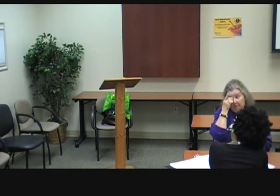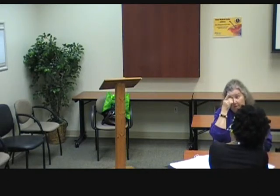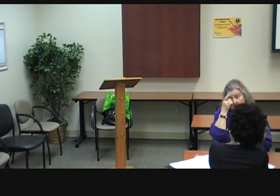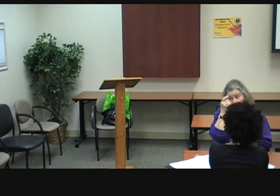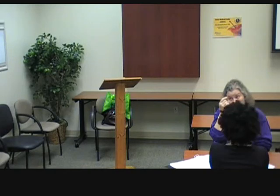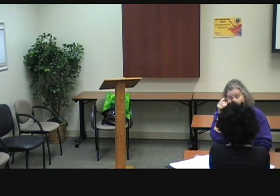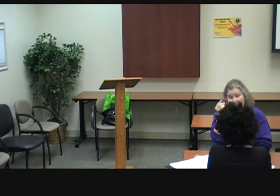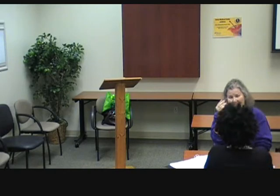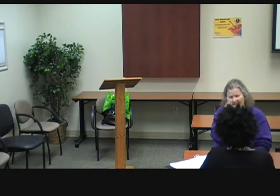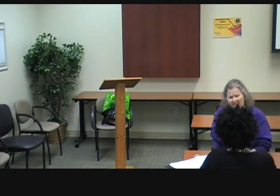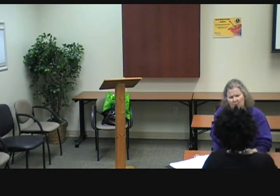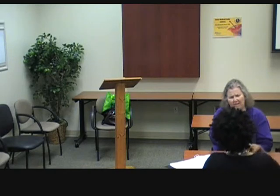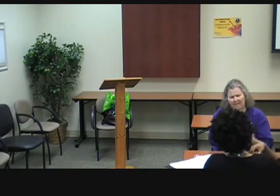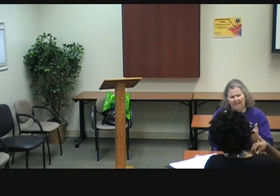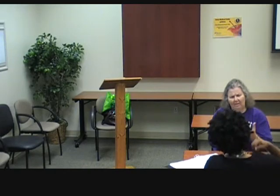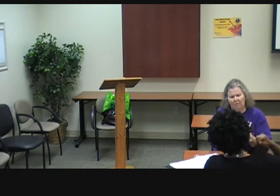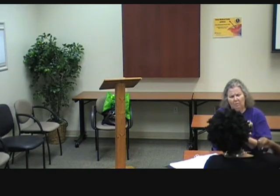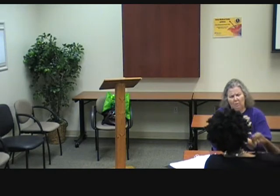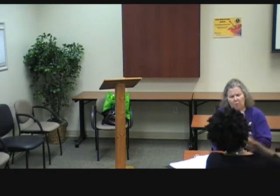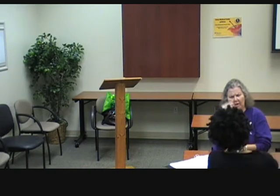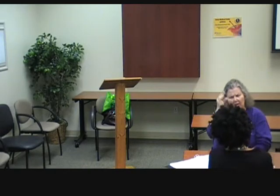He doesn't have to. Next week,